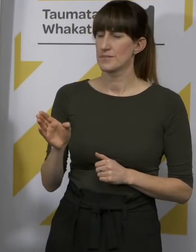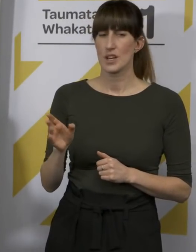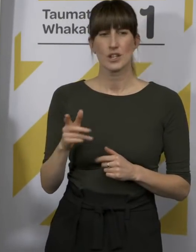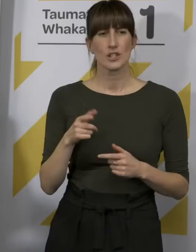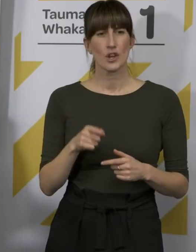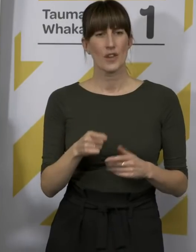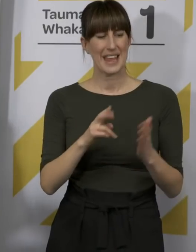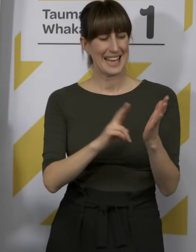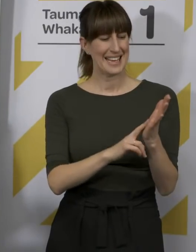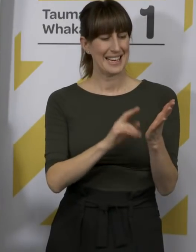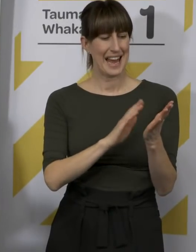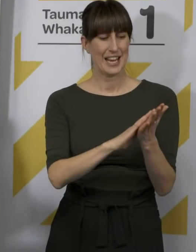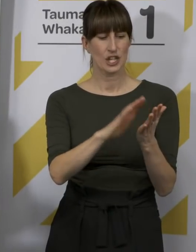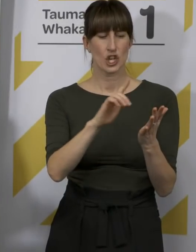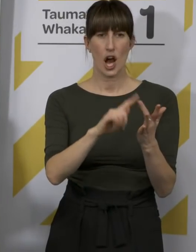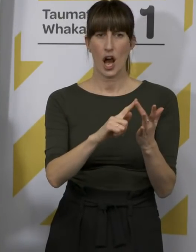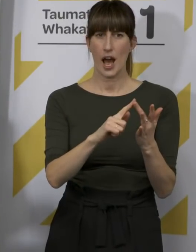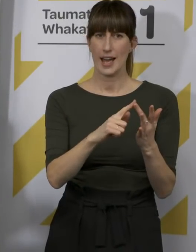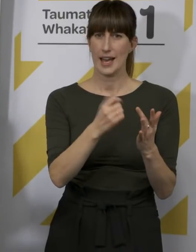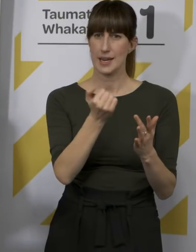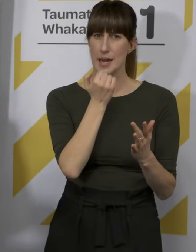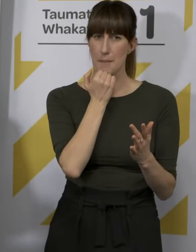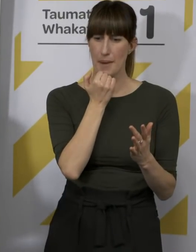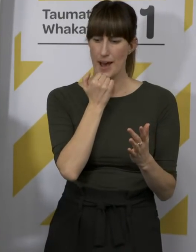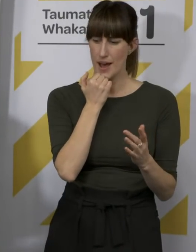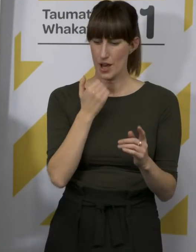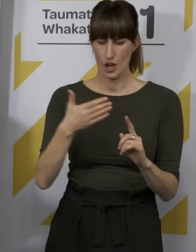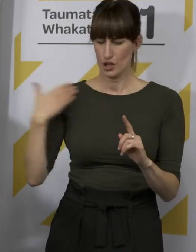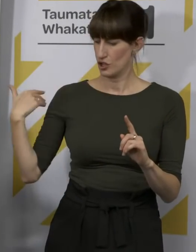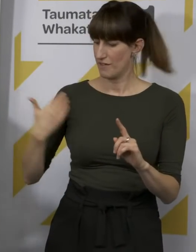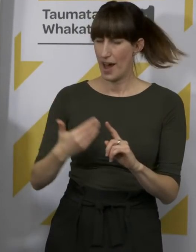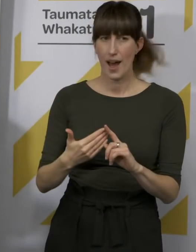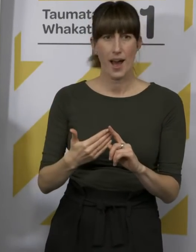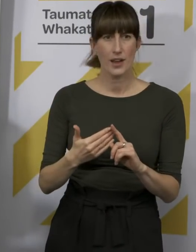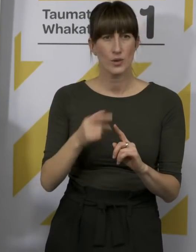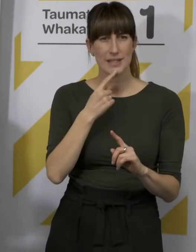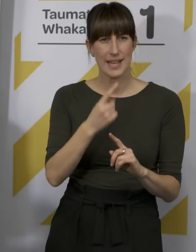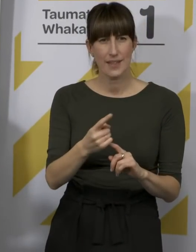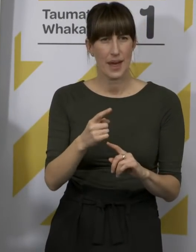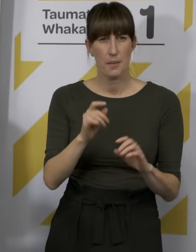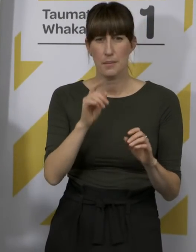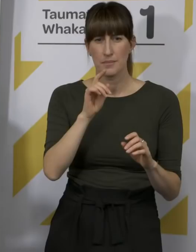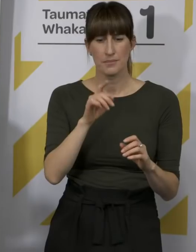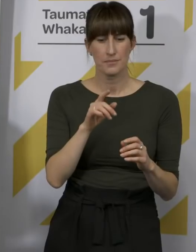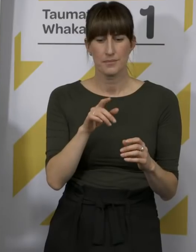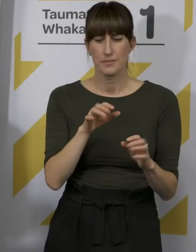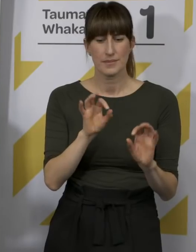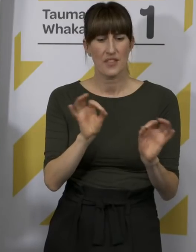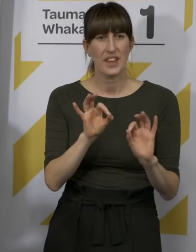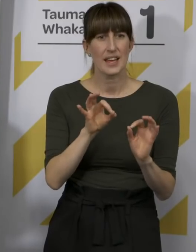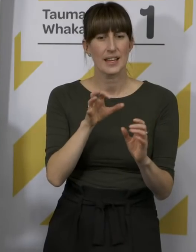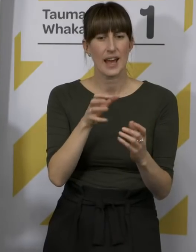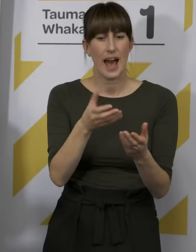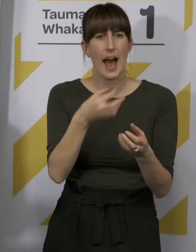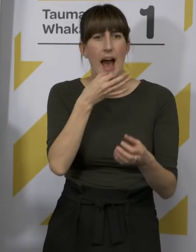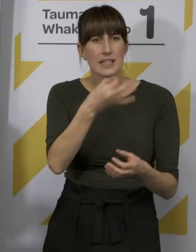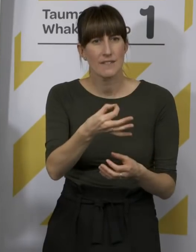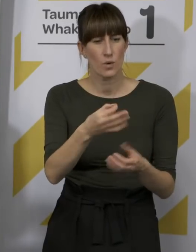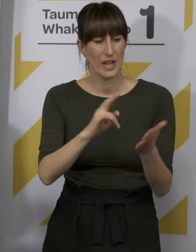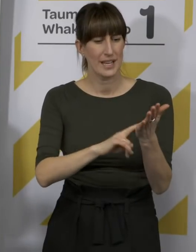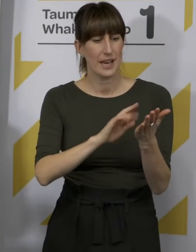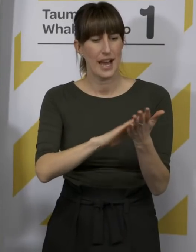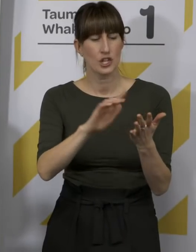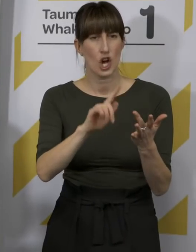very recently? Was that an oversight? I don't think it was an oversight. It was just the nature of the information